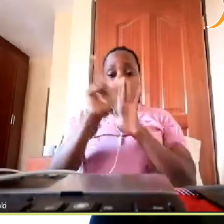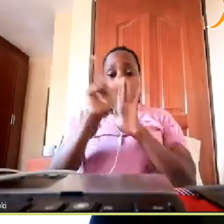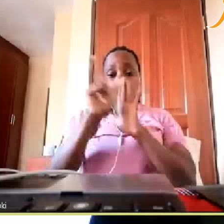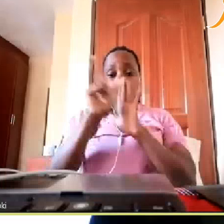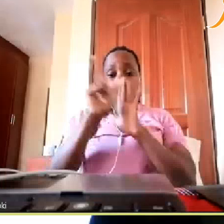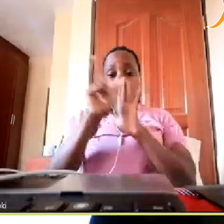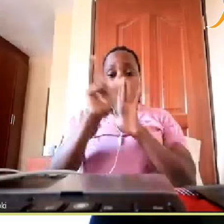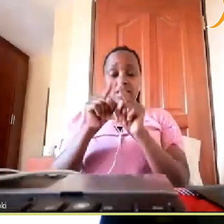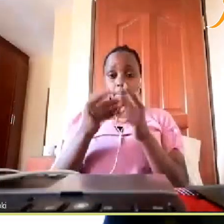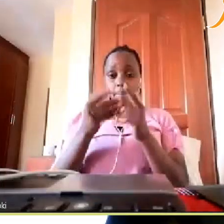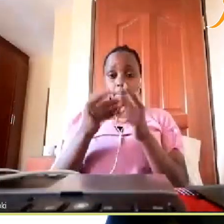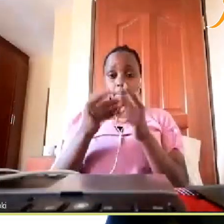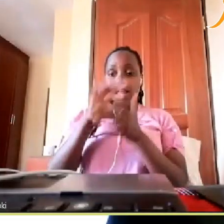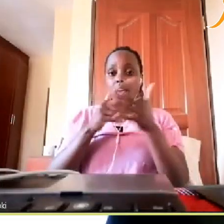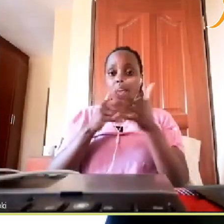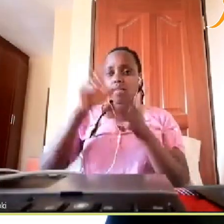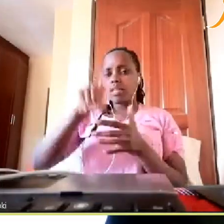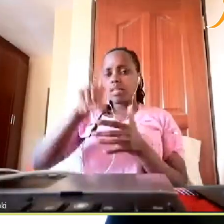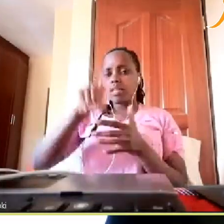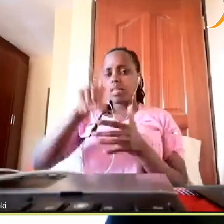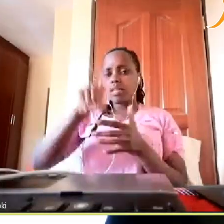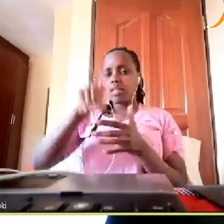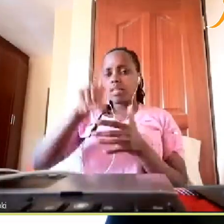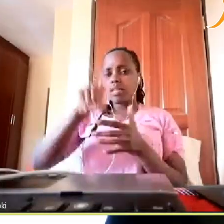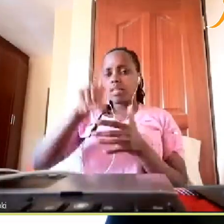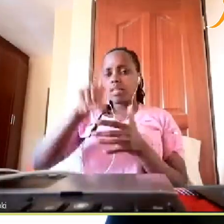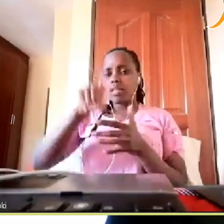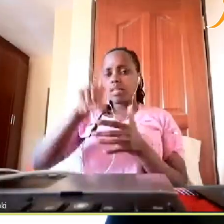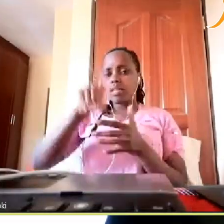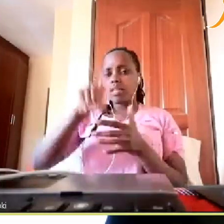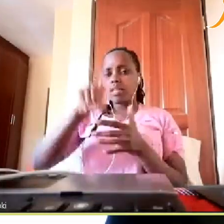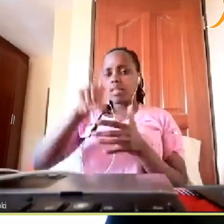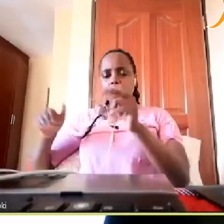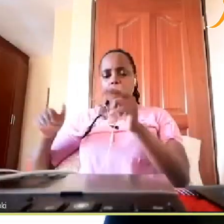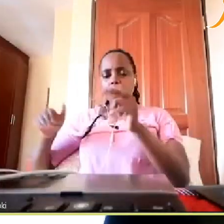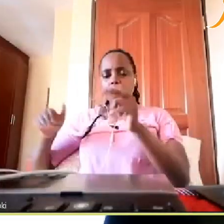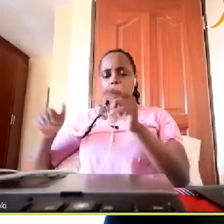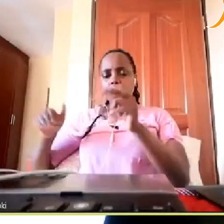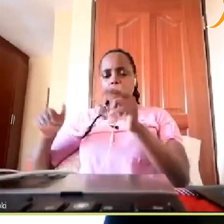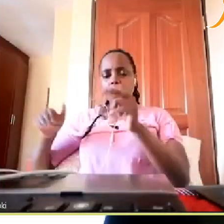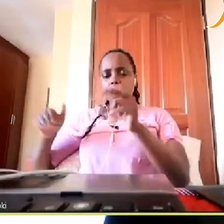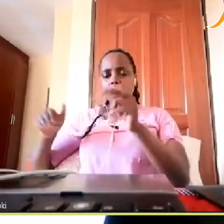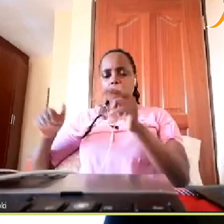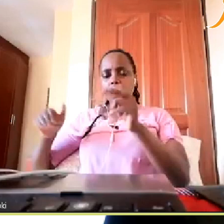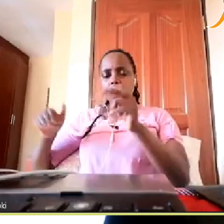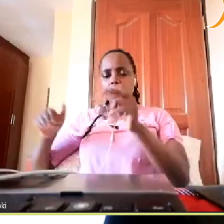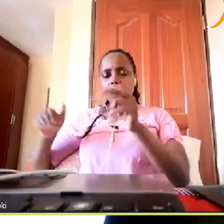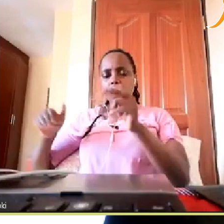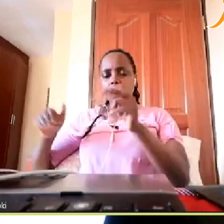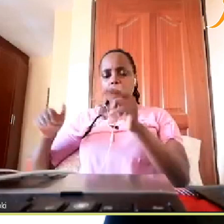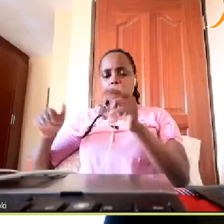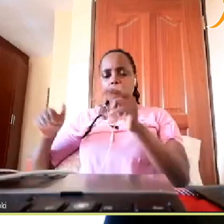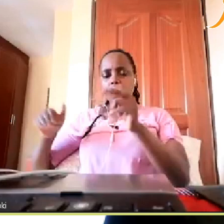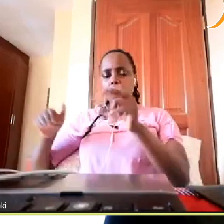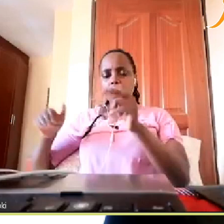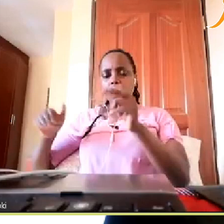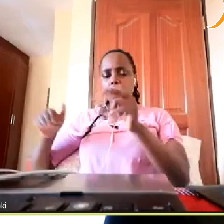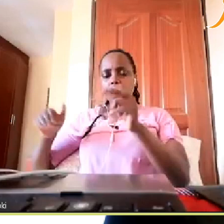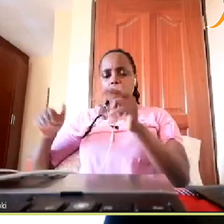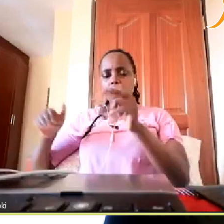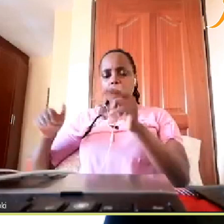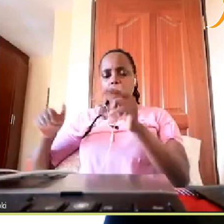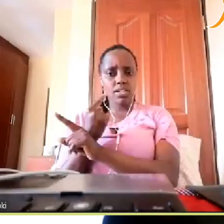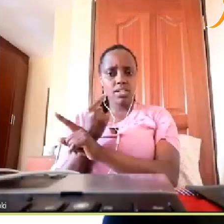And I think one of the lessons we have learned as a network is we should plan ahead and really engage